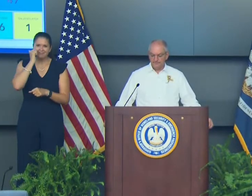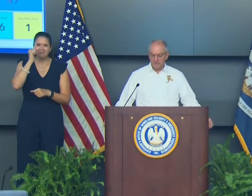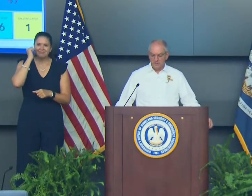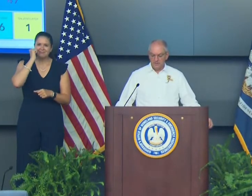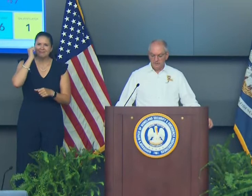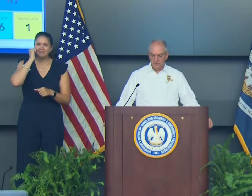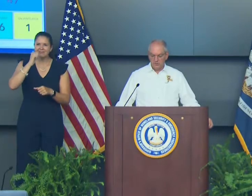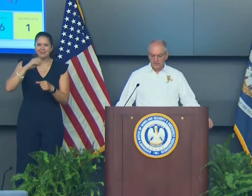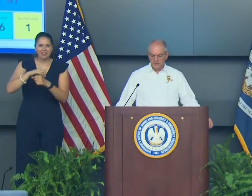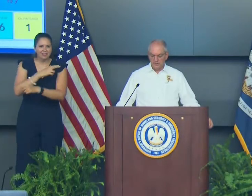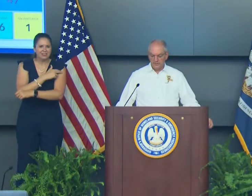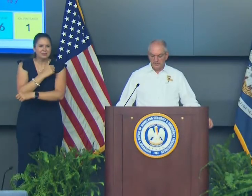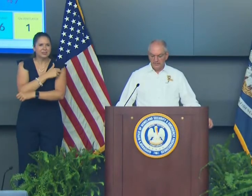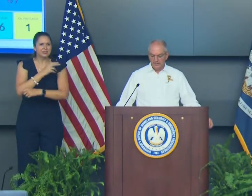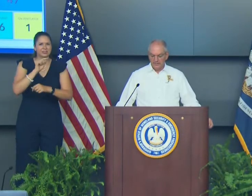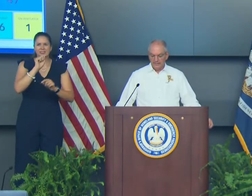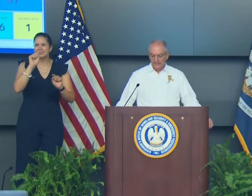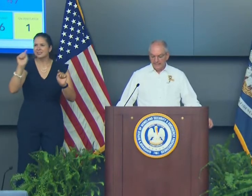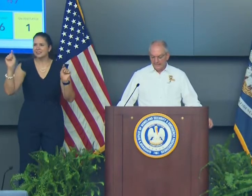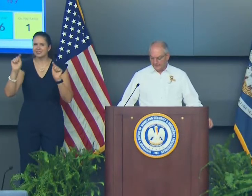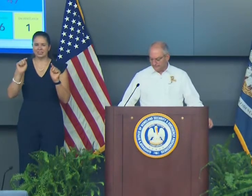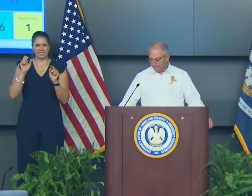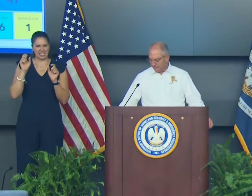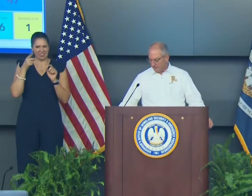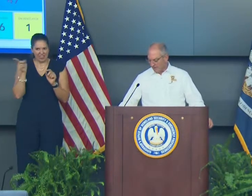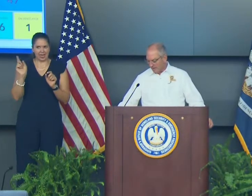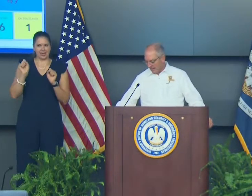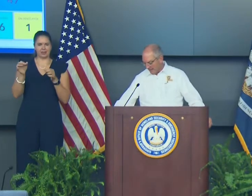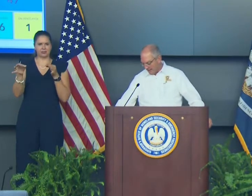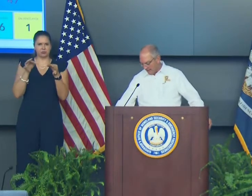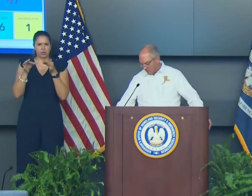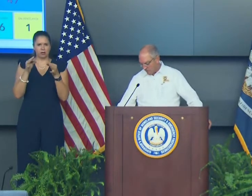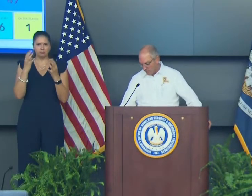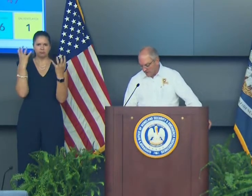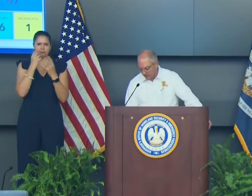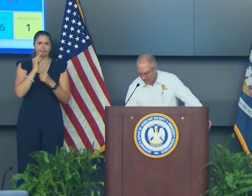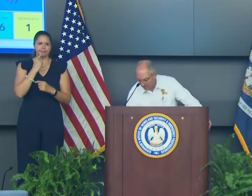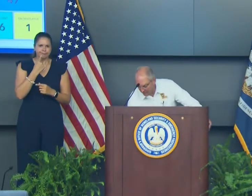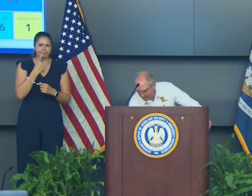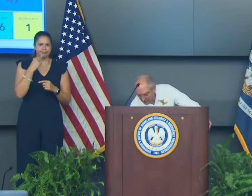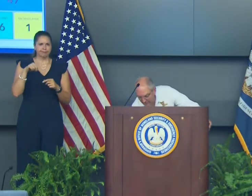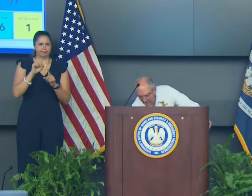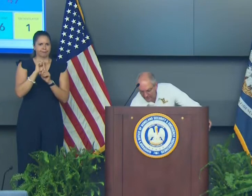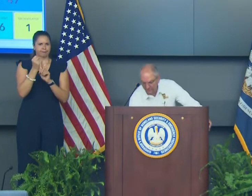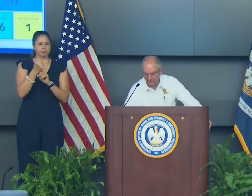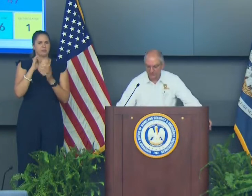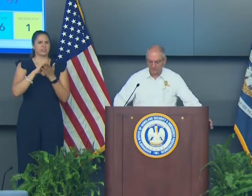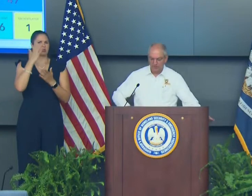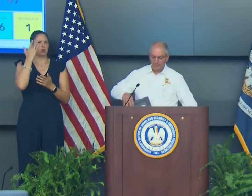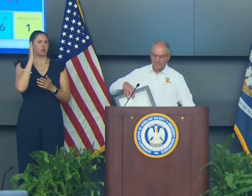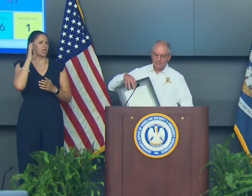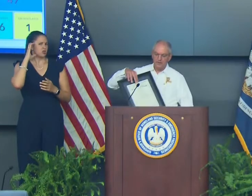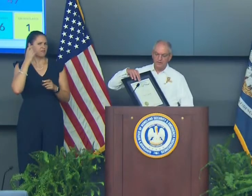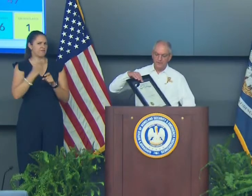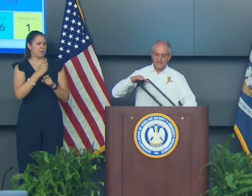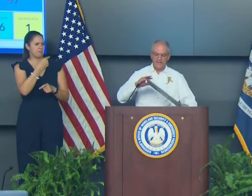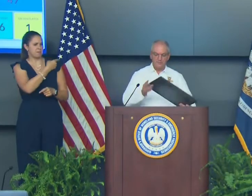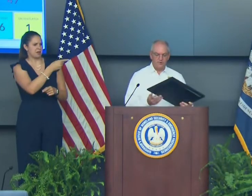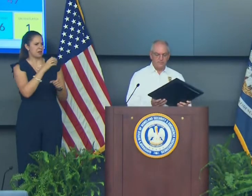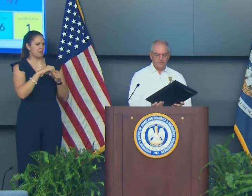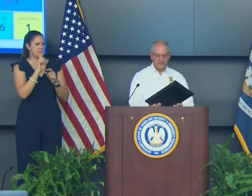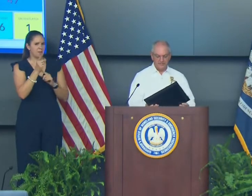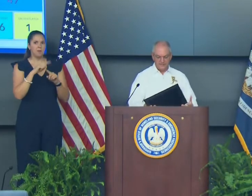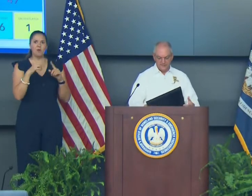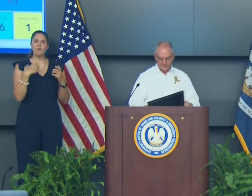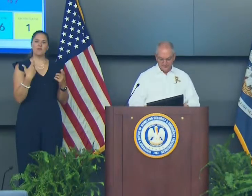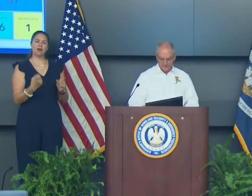urgent the situation is. And that's why we're going to hear from some of them in just a moment. But I